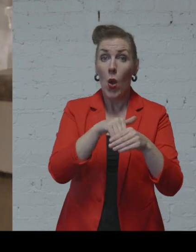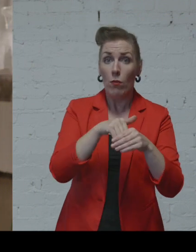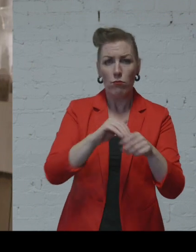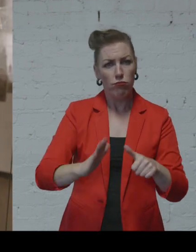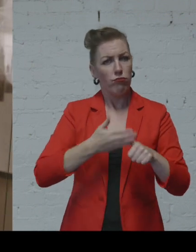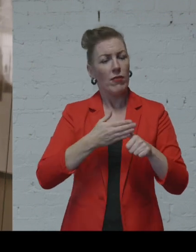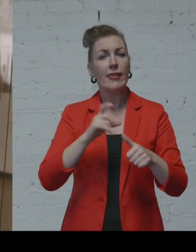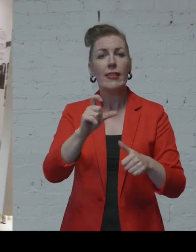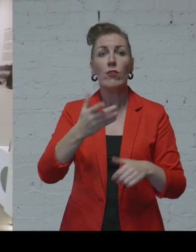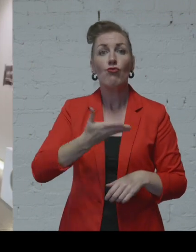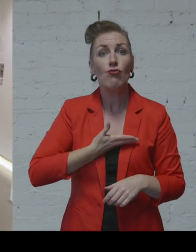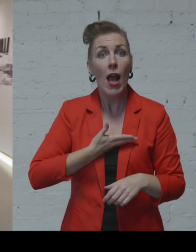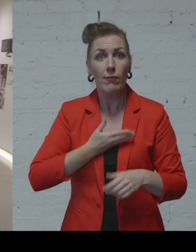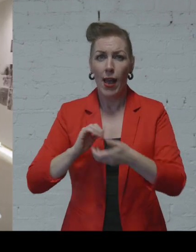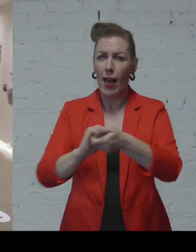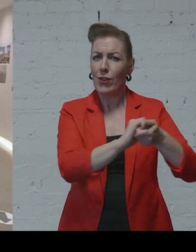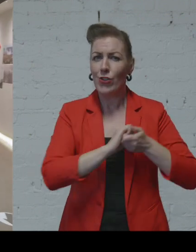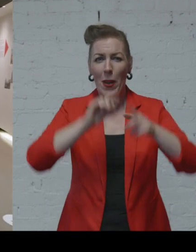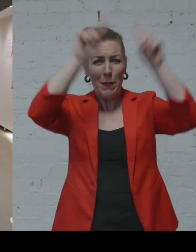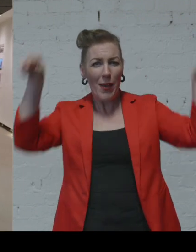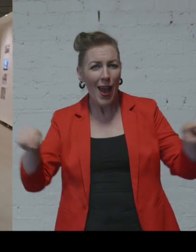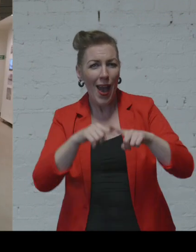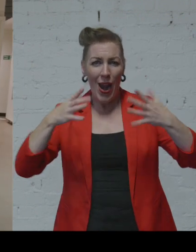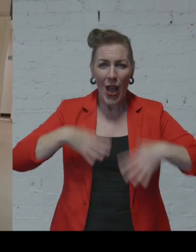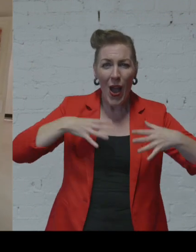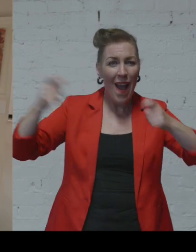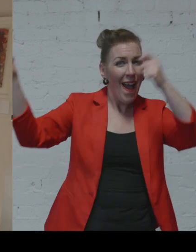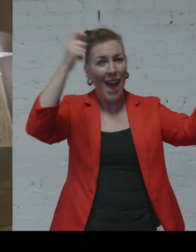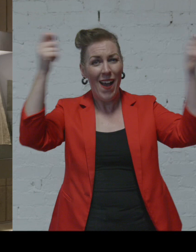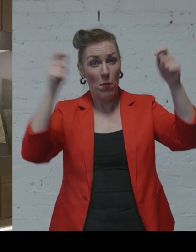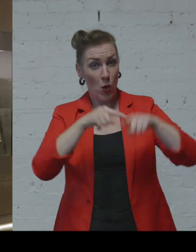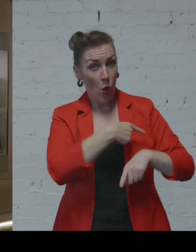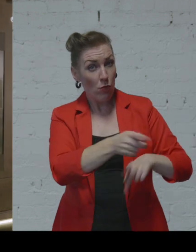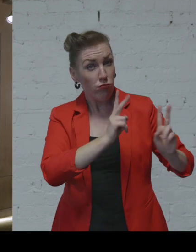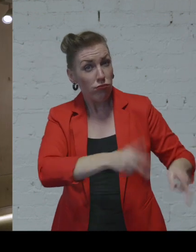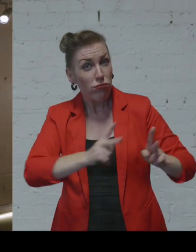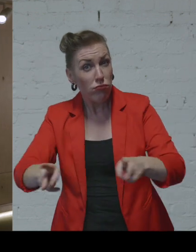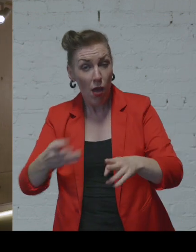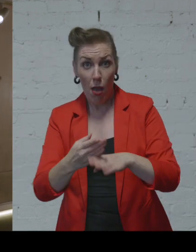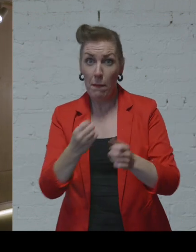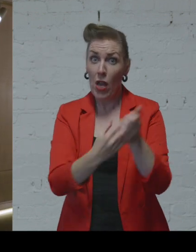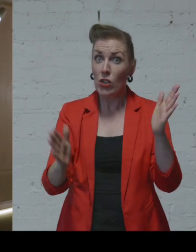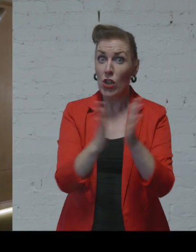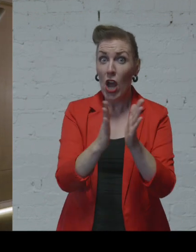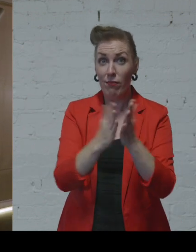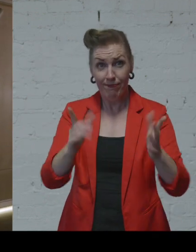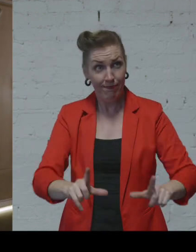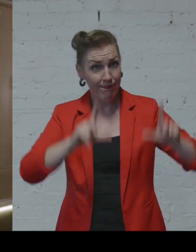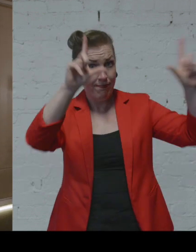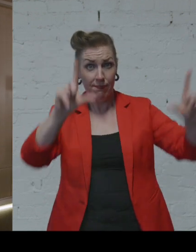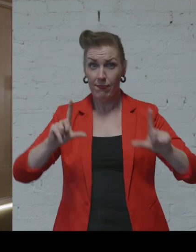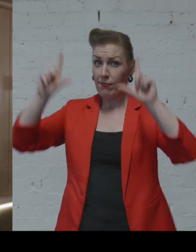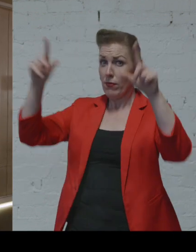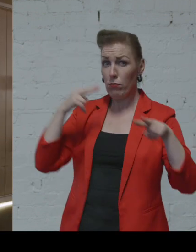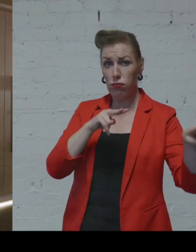Daly on Bloody Sunday. Also included are the original Civil Rights Association banner and items of clothing worn by those